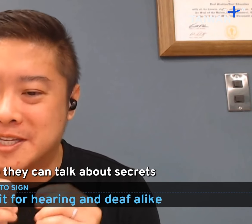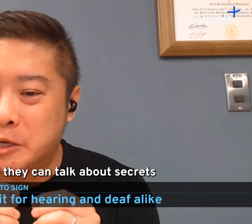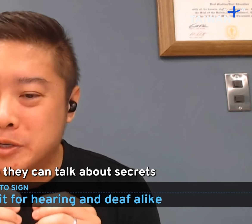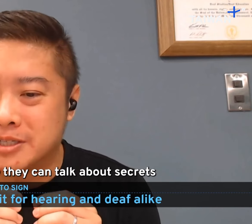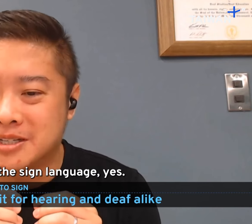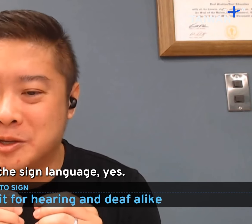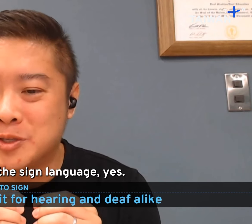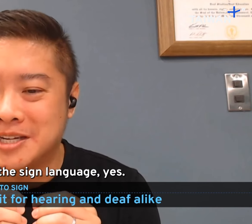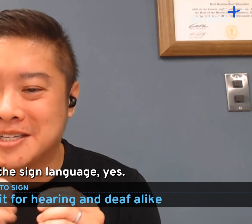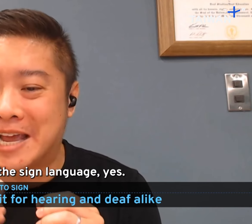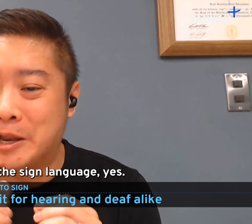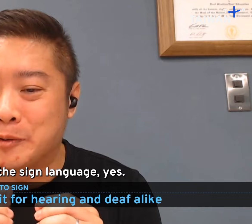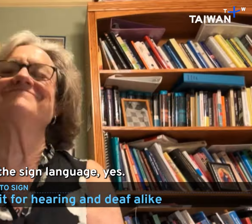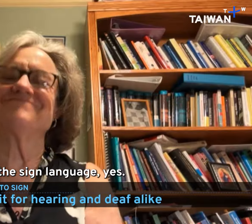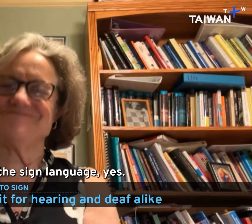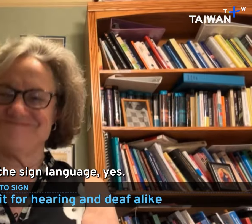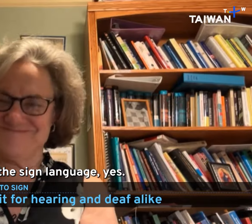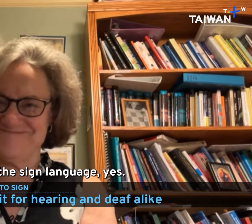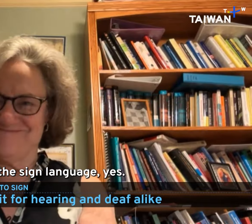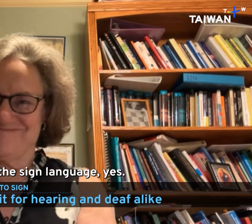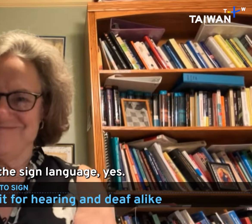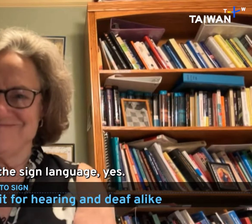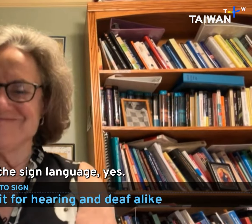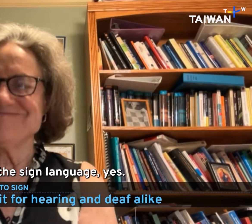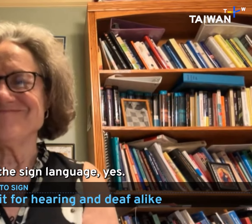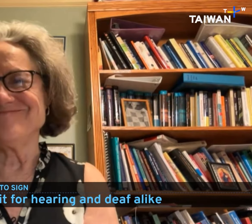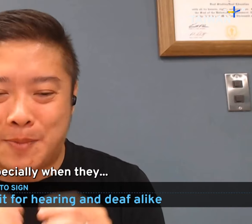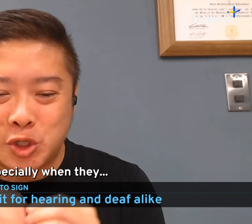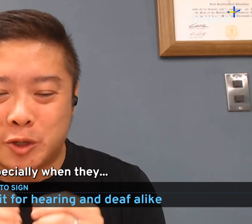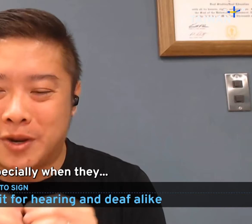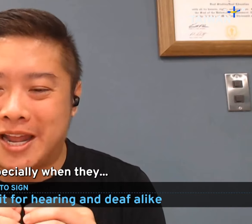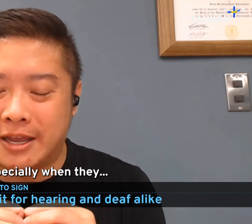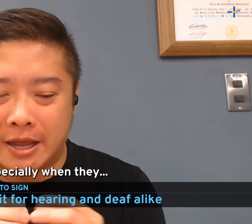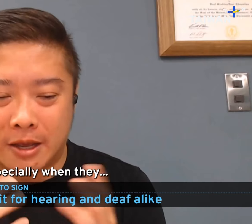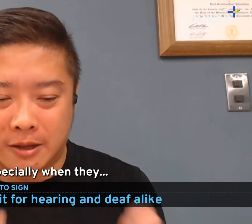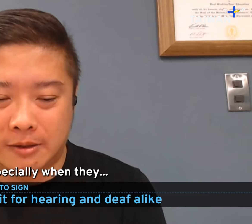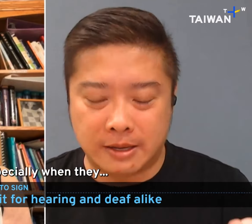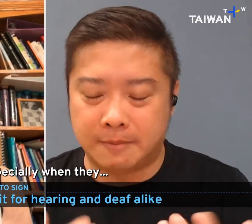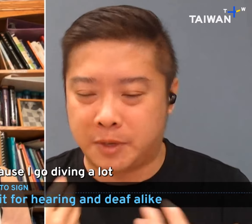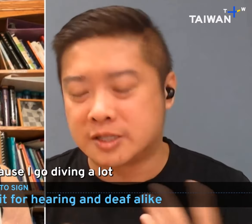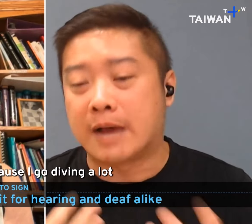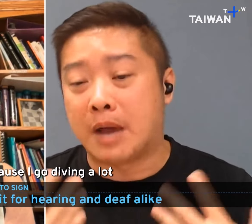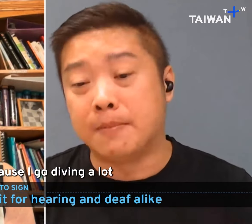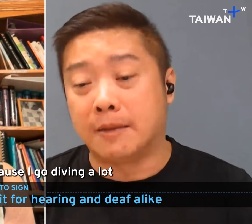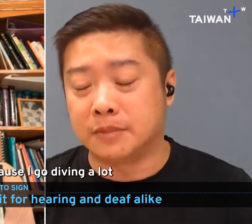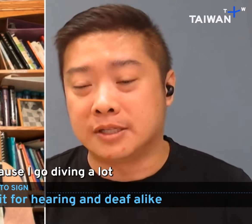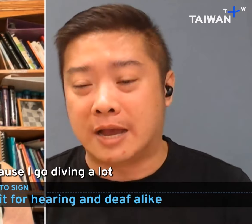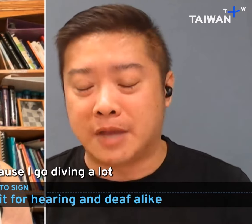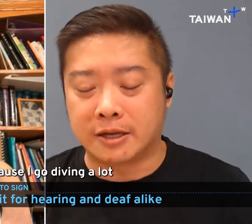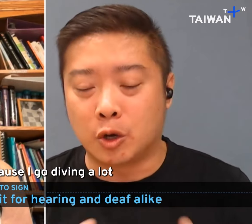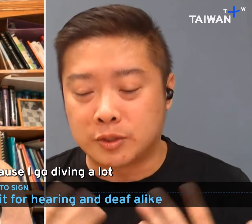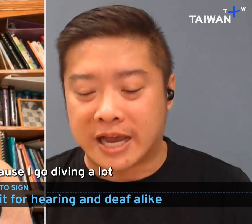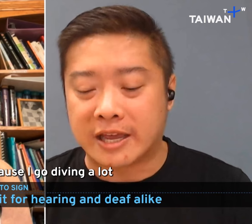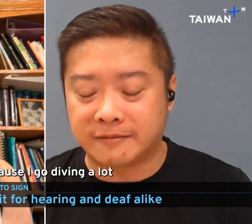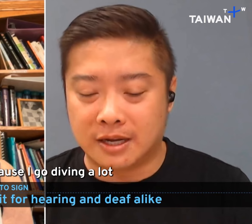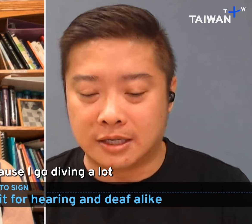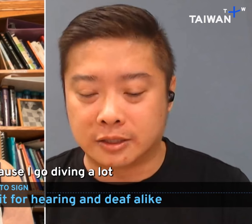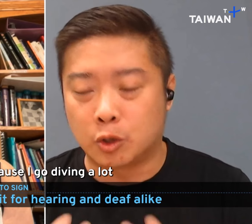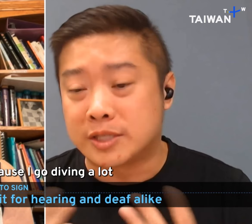secret using the sign language. Yes, especially when they, because I go diving